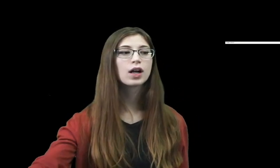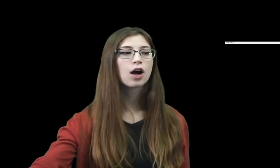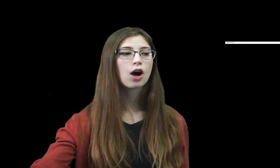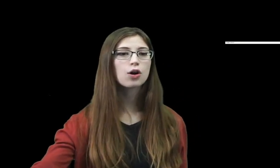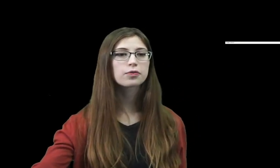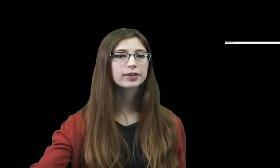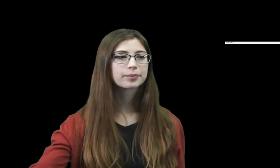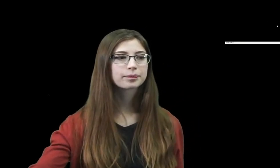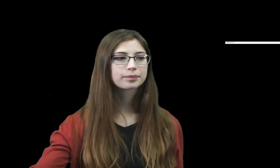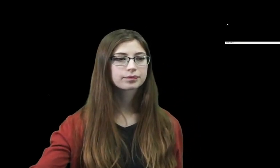Over.